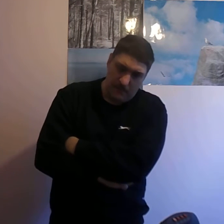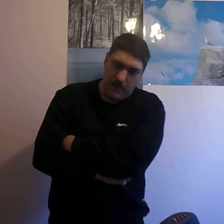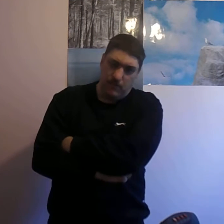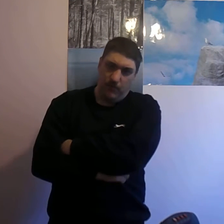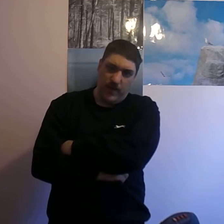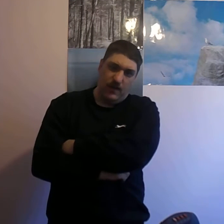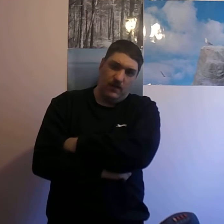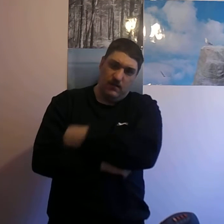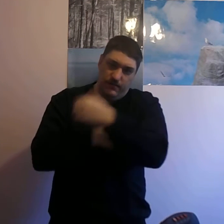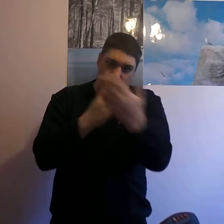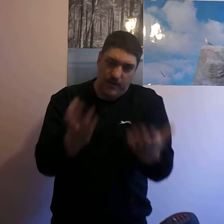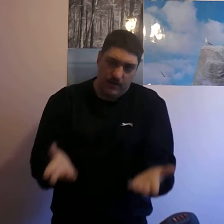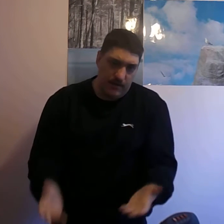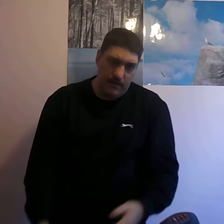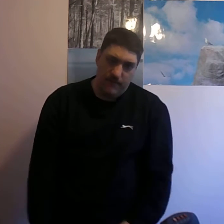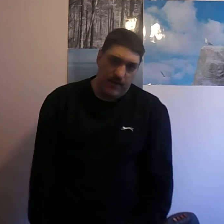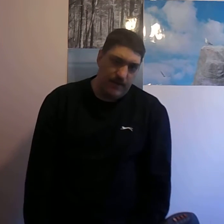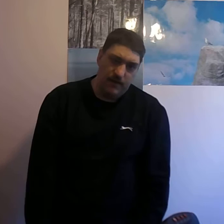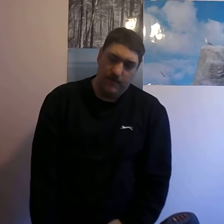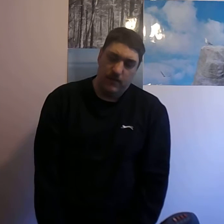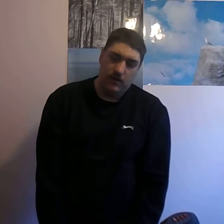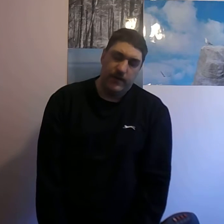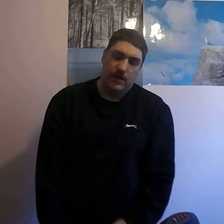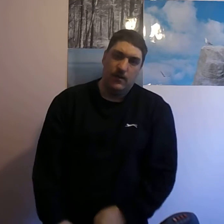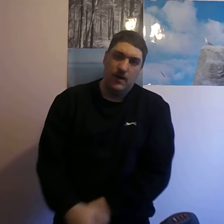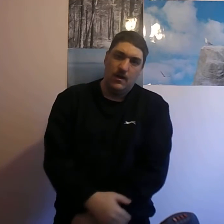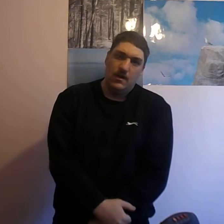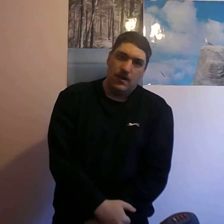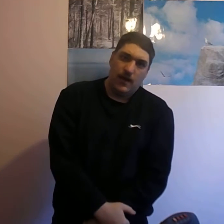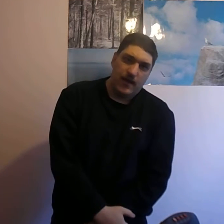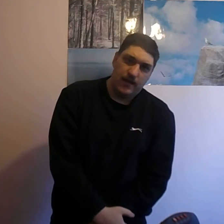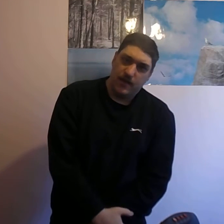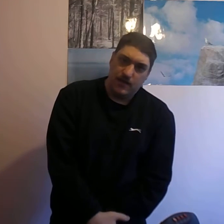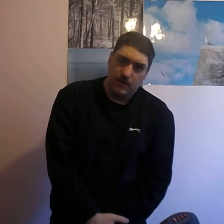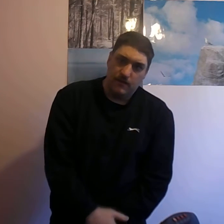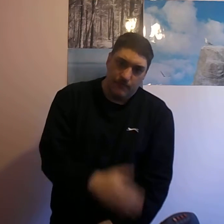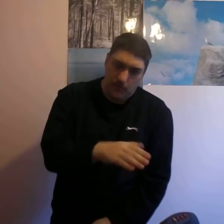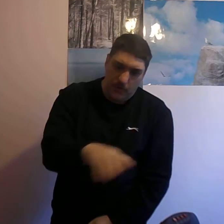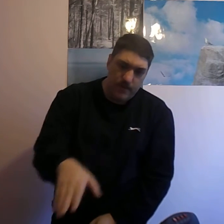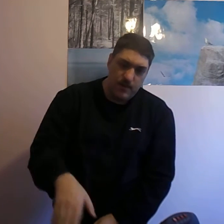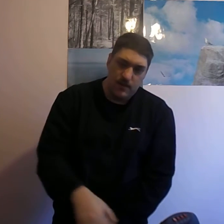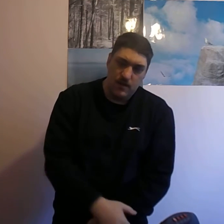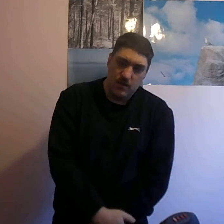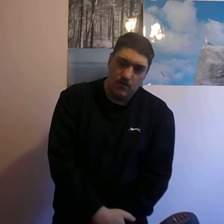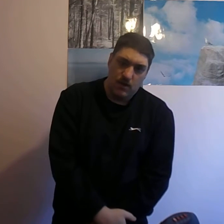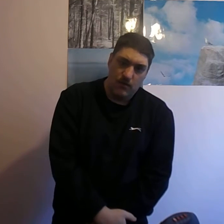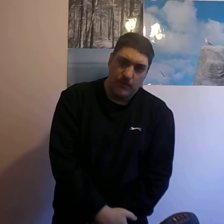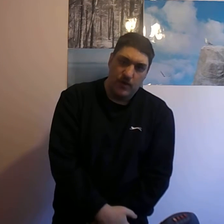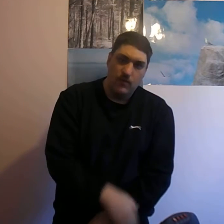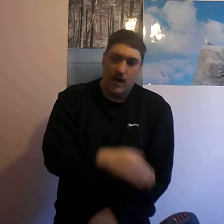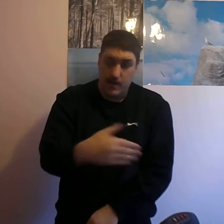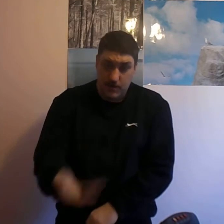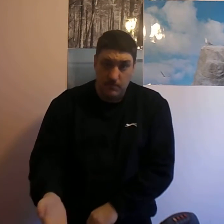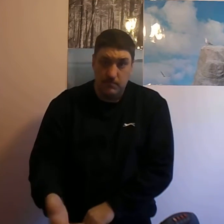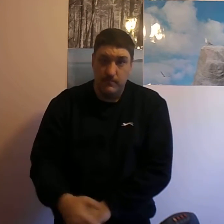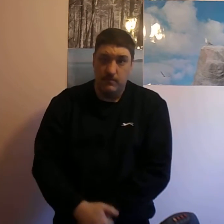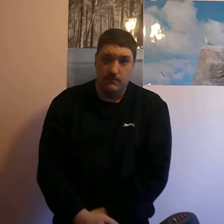people think the things that I have said in this vlog. Now, like I said, the point is that you go through and you meet